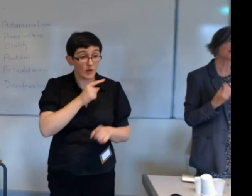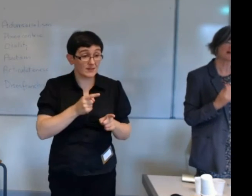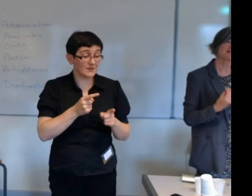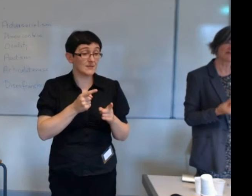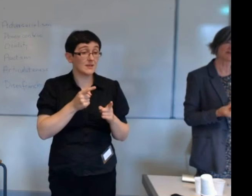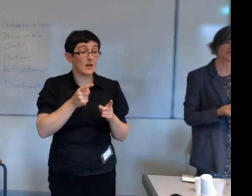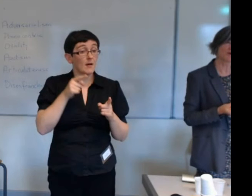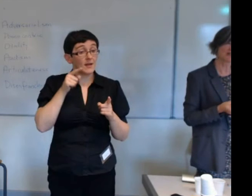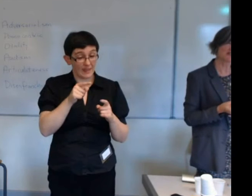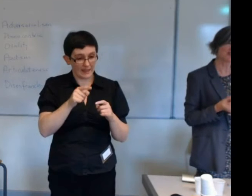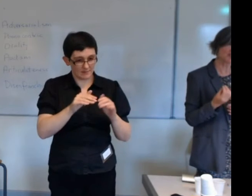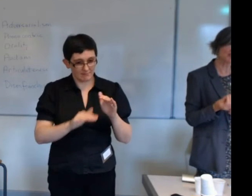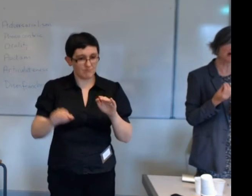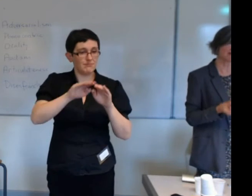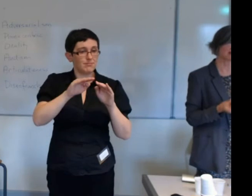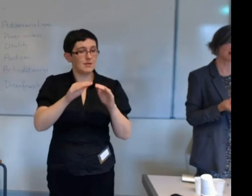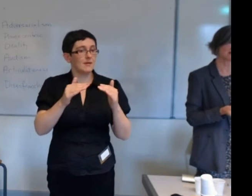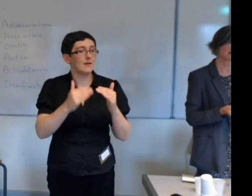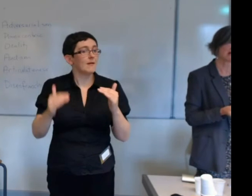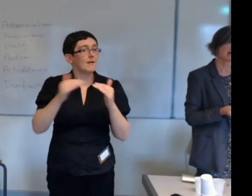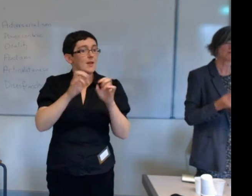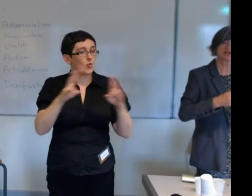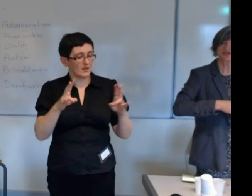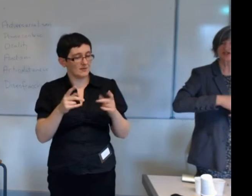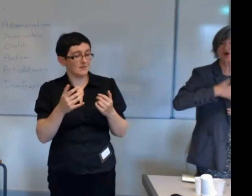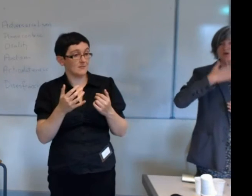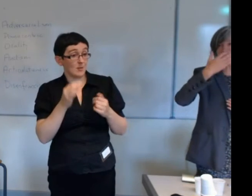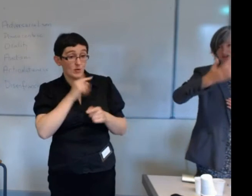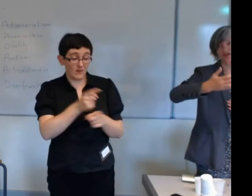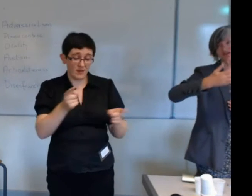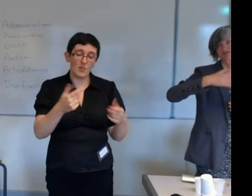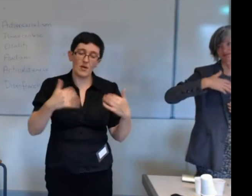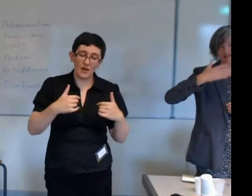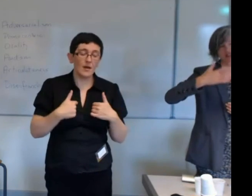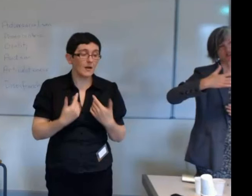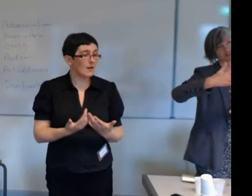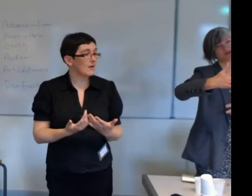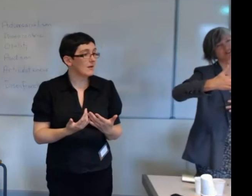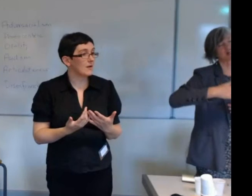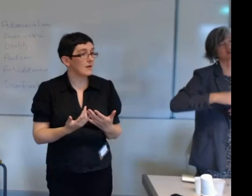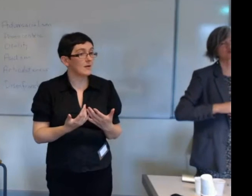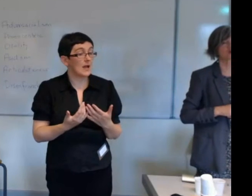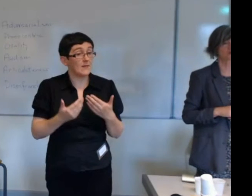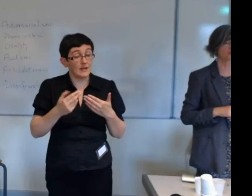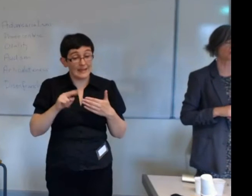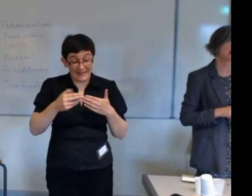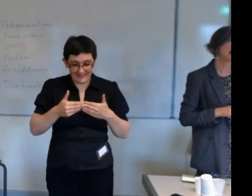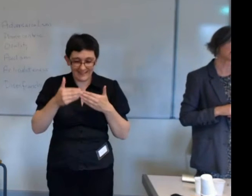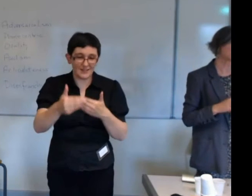that level of equality, just having that. Because there's a whole further, you know, stage to go through. And I thought it